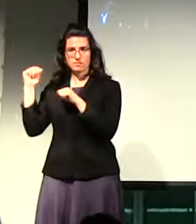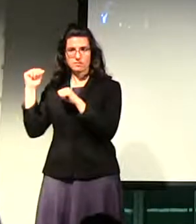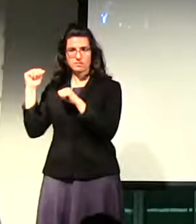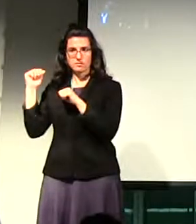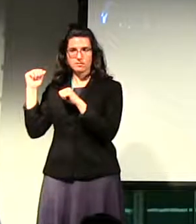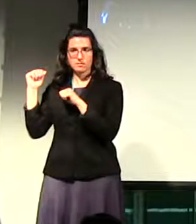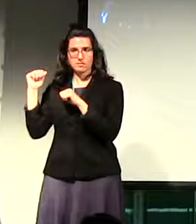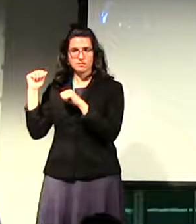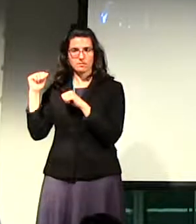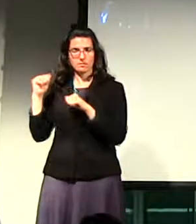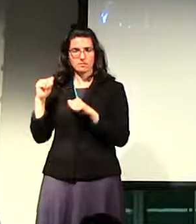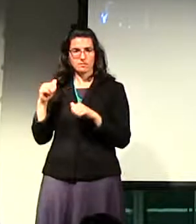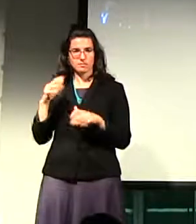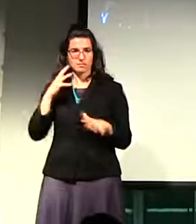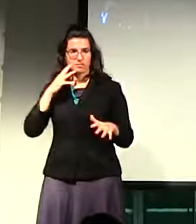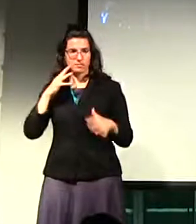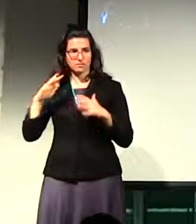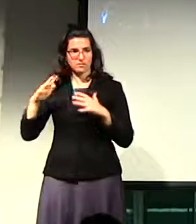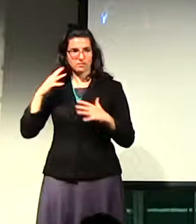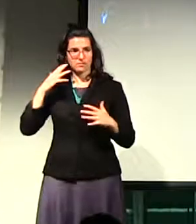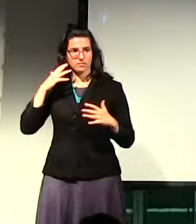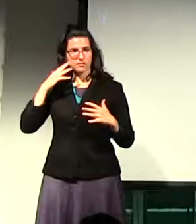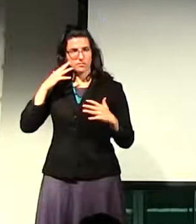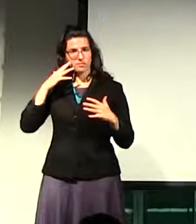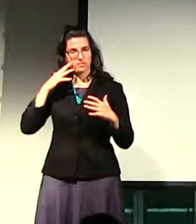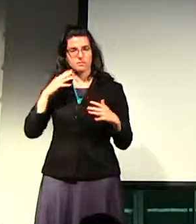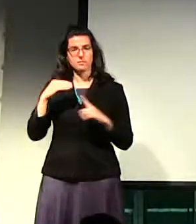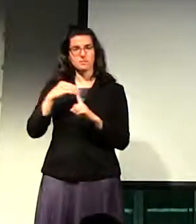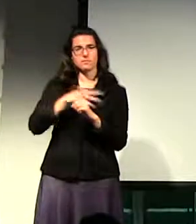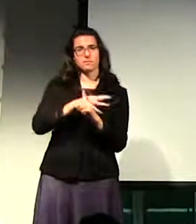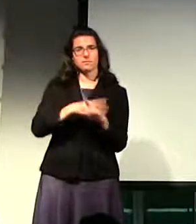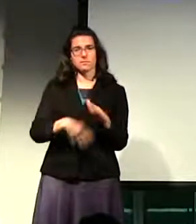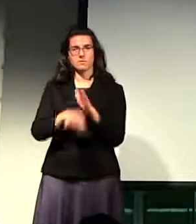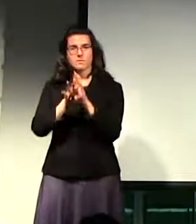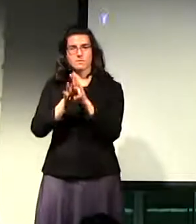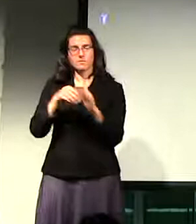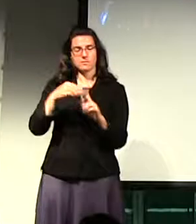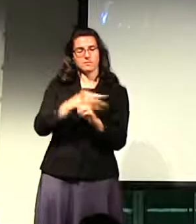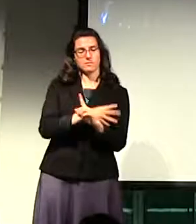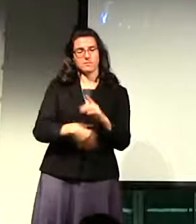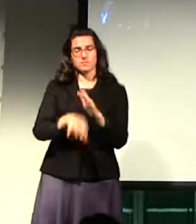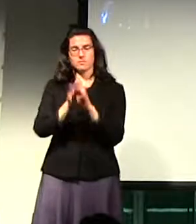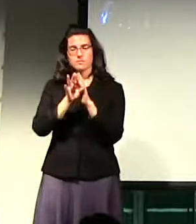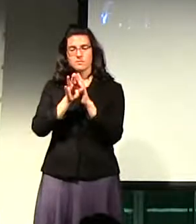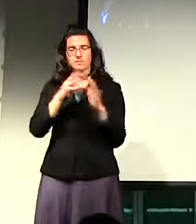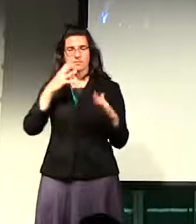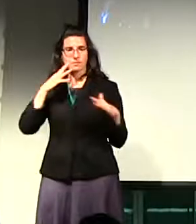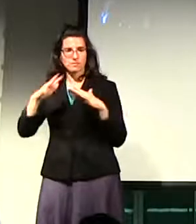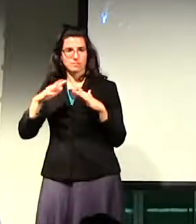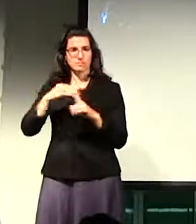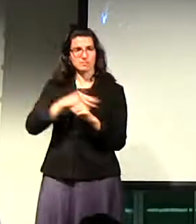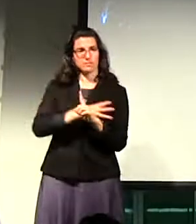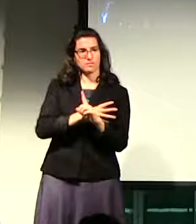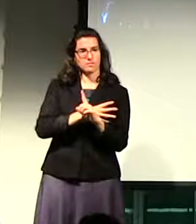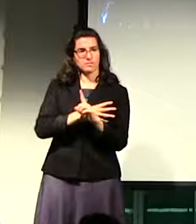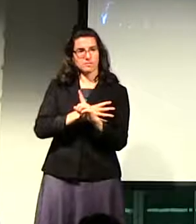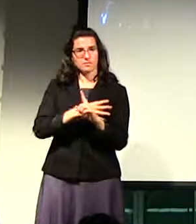is founded, founded shadow, founded shadow, founded shadow,